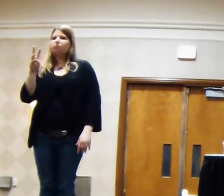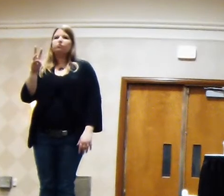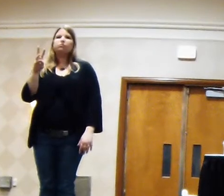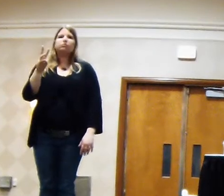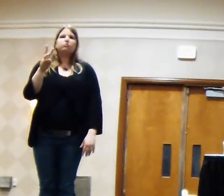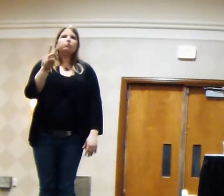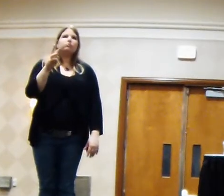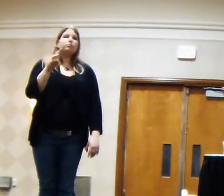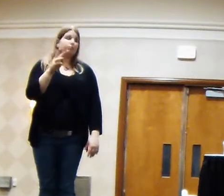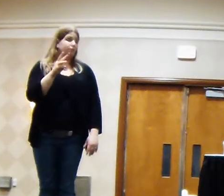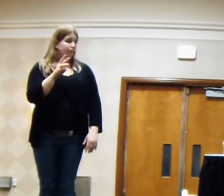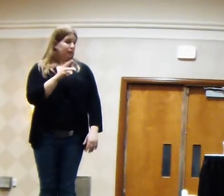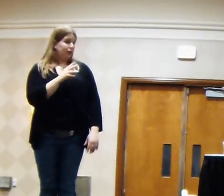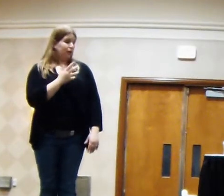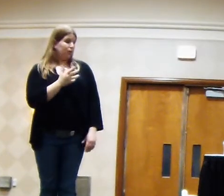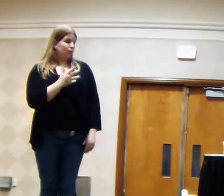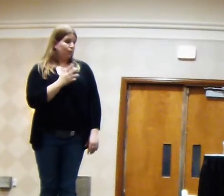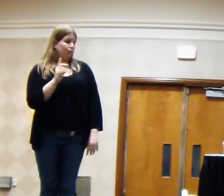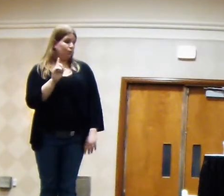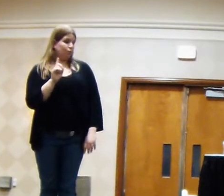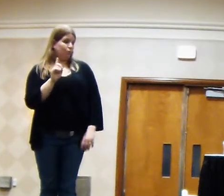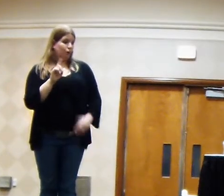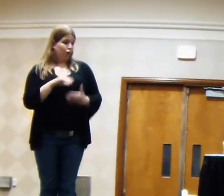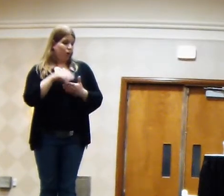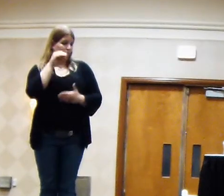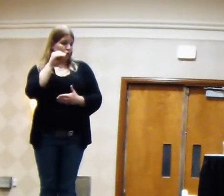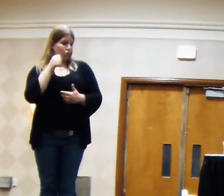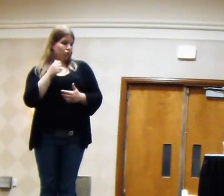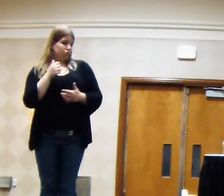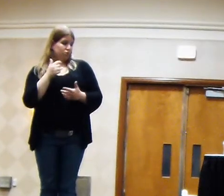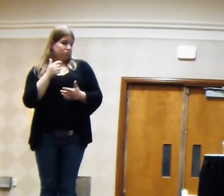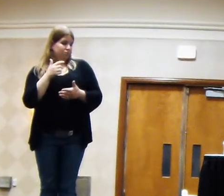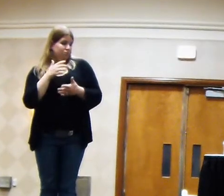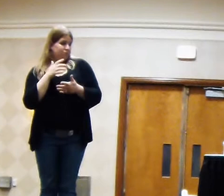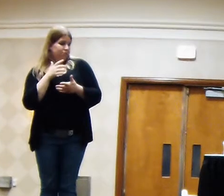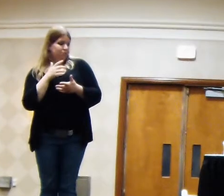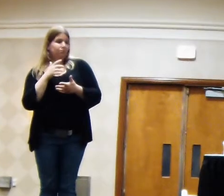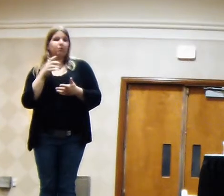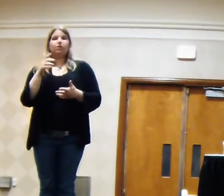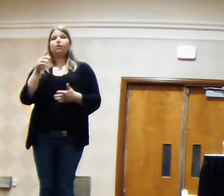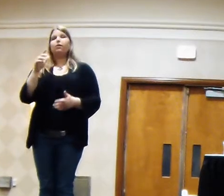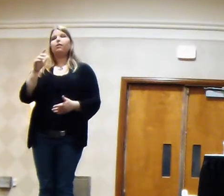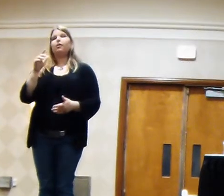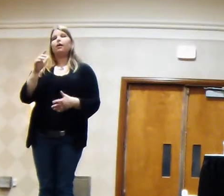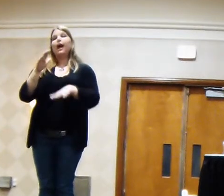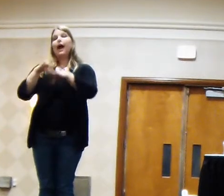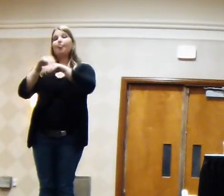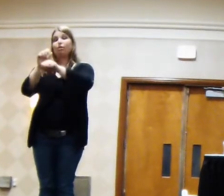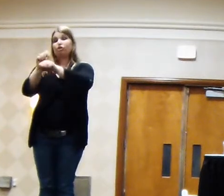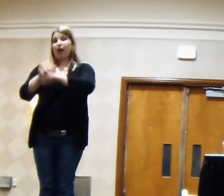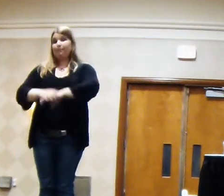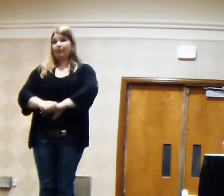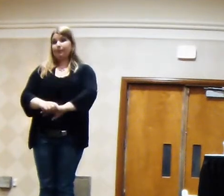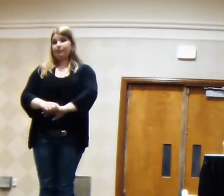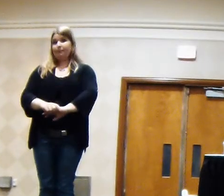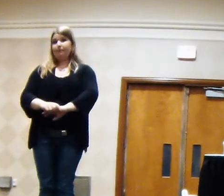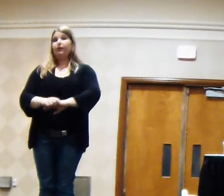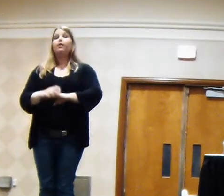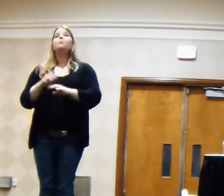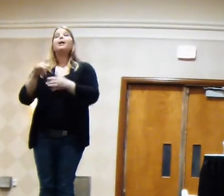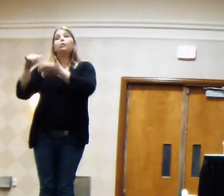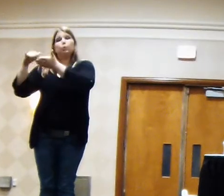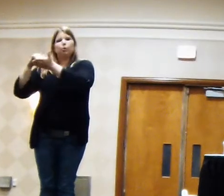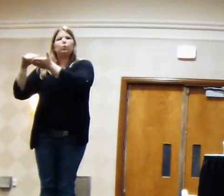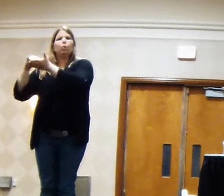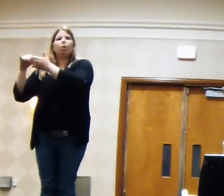The second question is, where did you go to learn acting? I learned on the job for the most part, but I also went to acting class in New